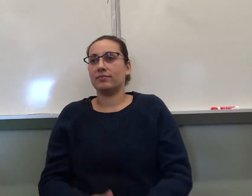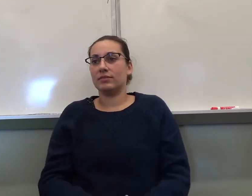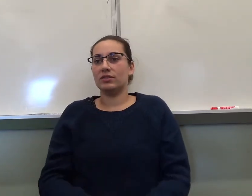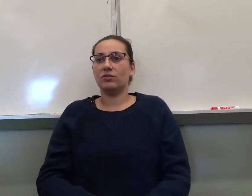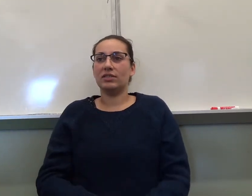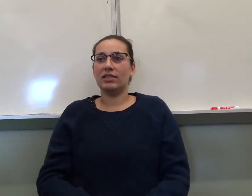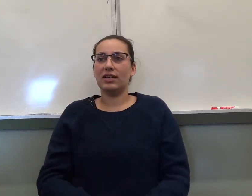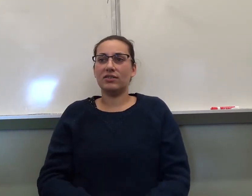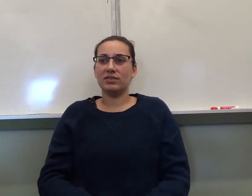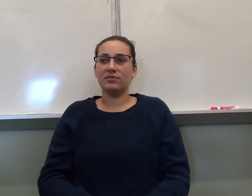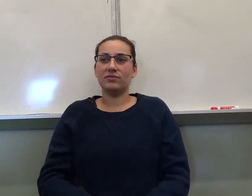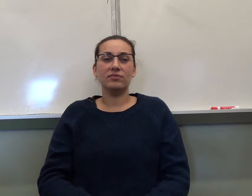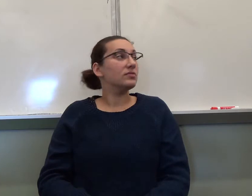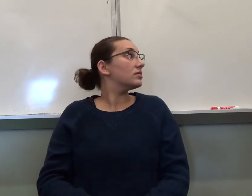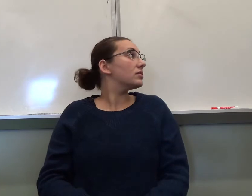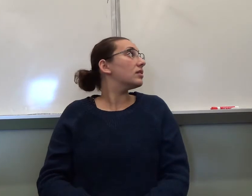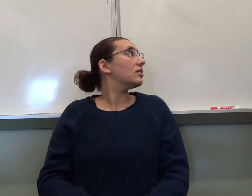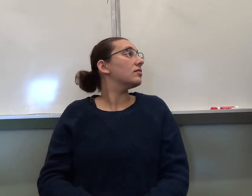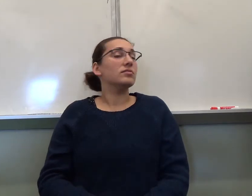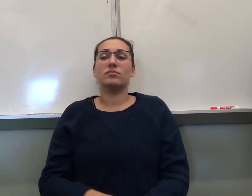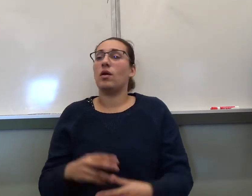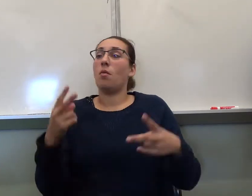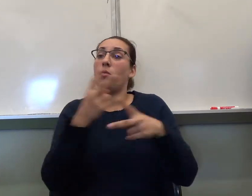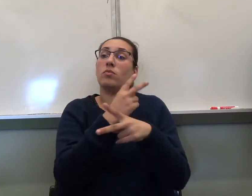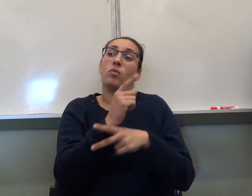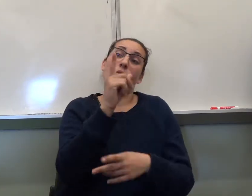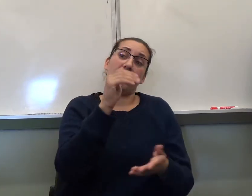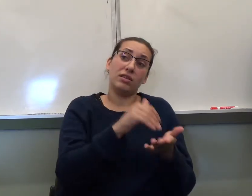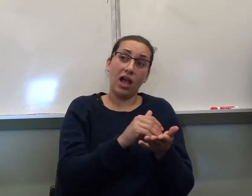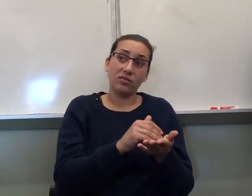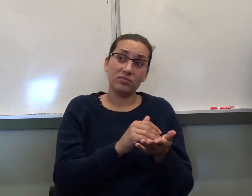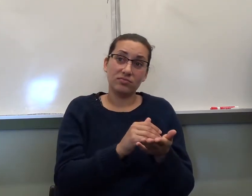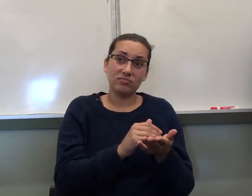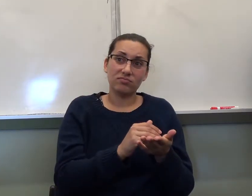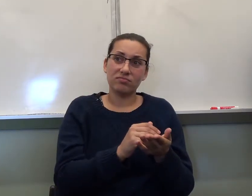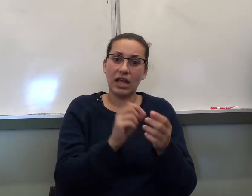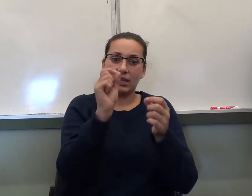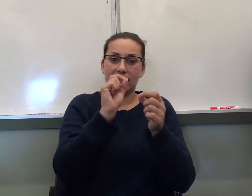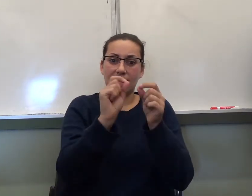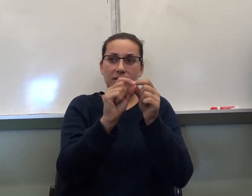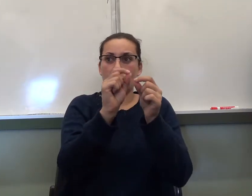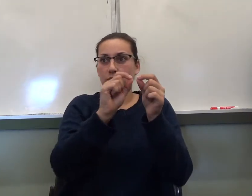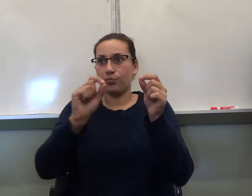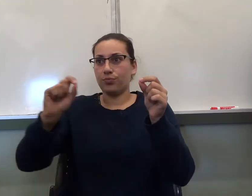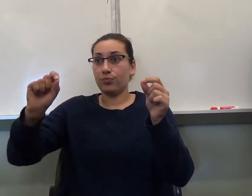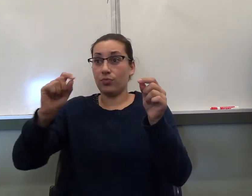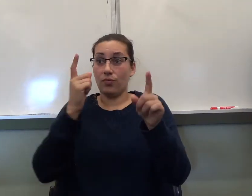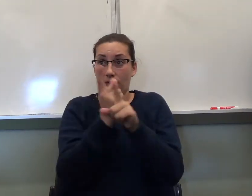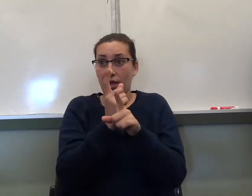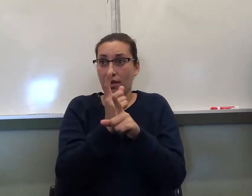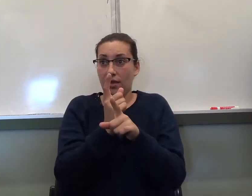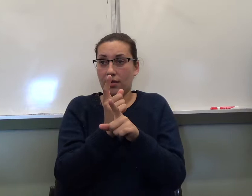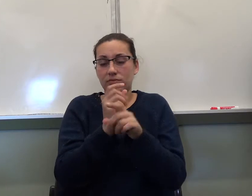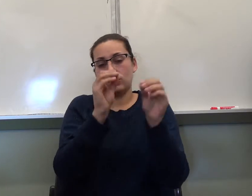So Well, 10,000. multiplying by 1,000 does wonderful things to decimal measurements, right? Very easy. You just shift that decimal